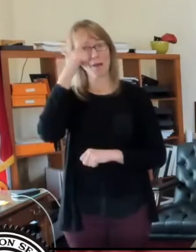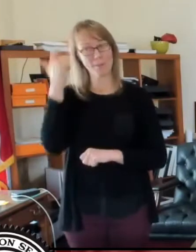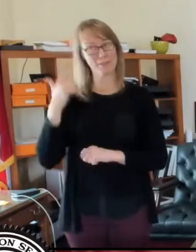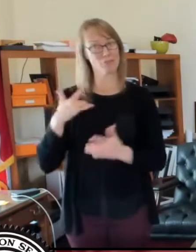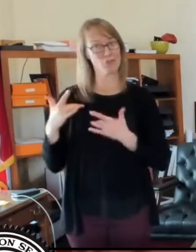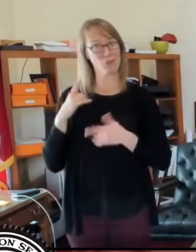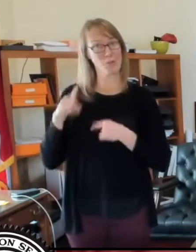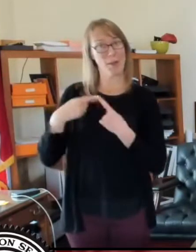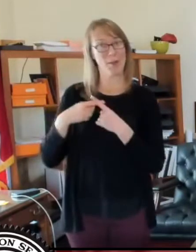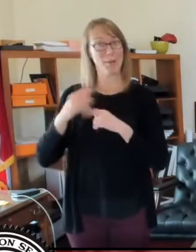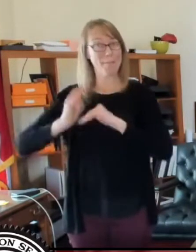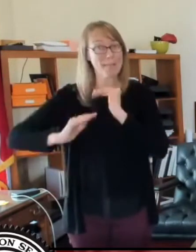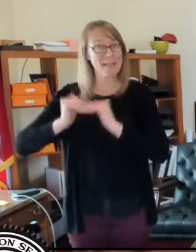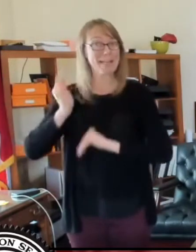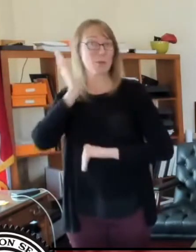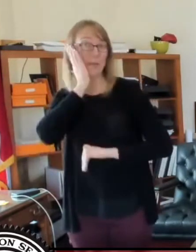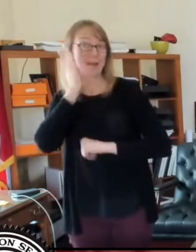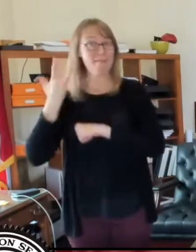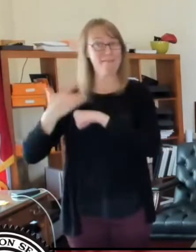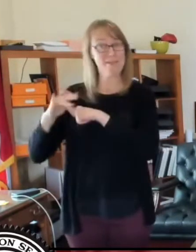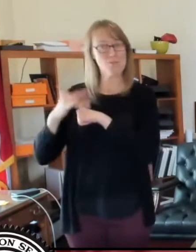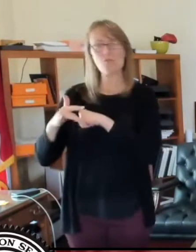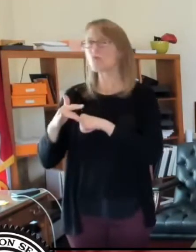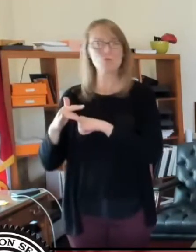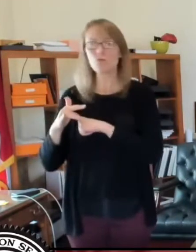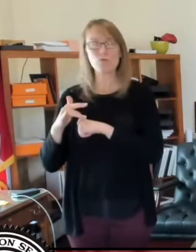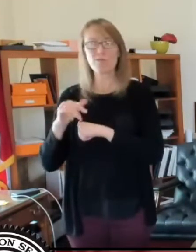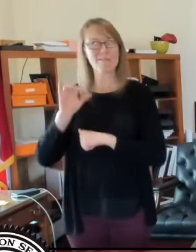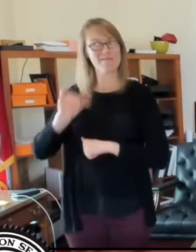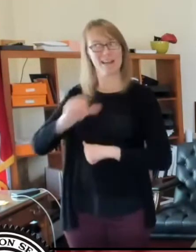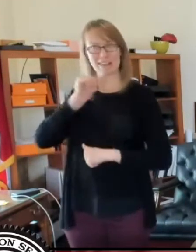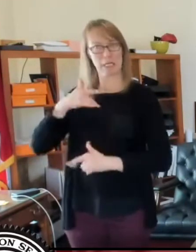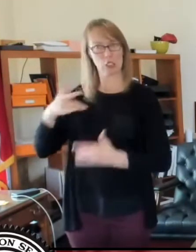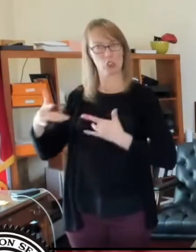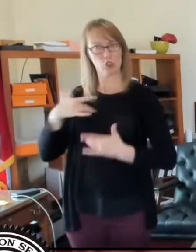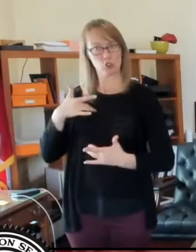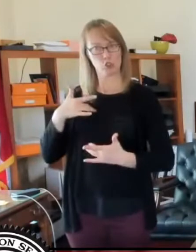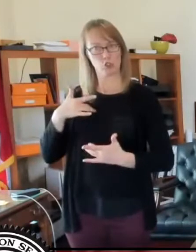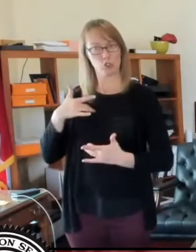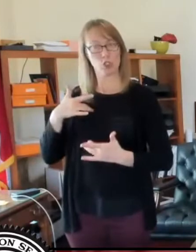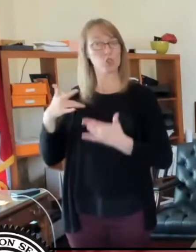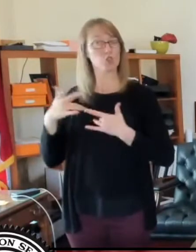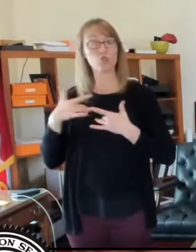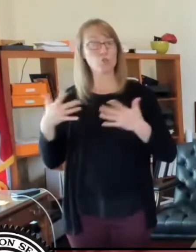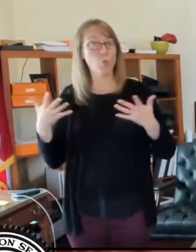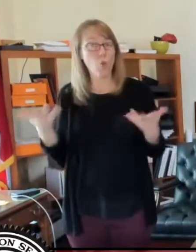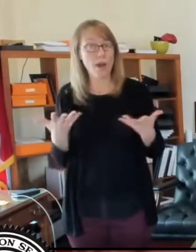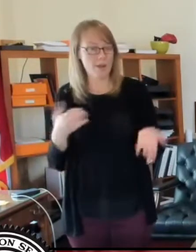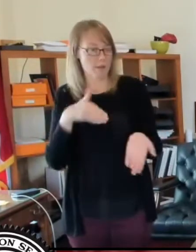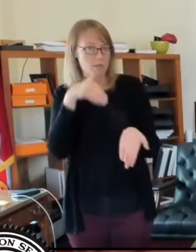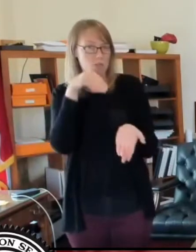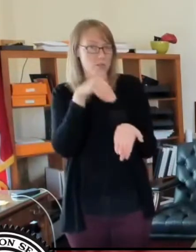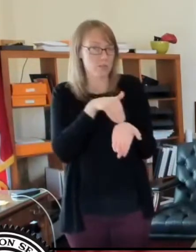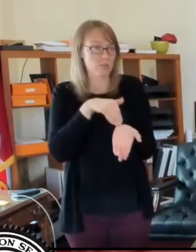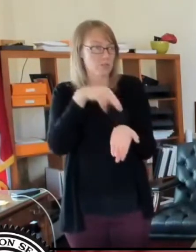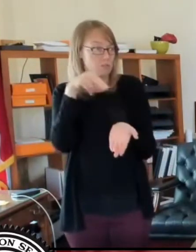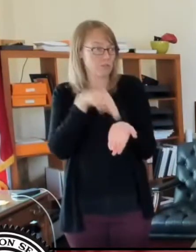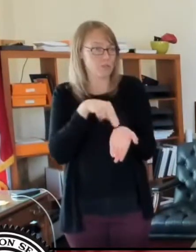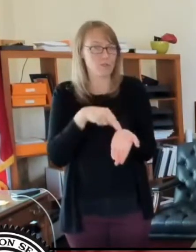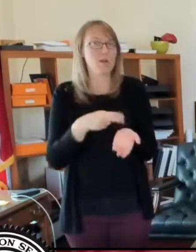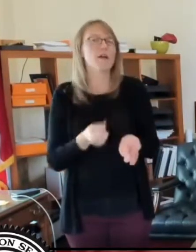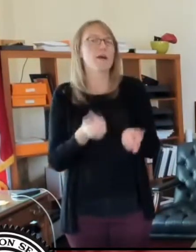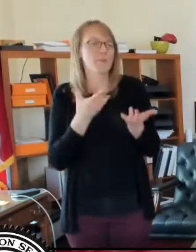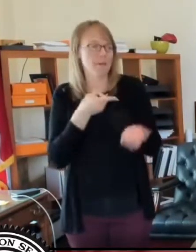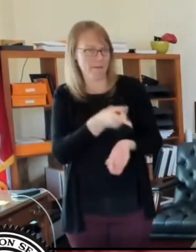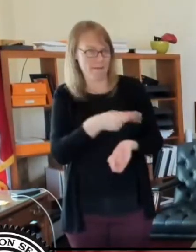about having enough doctors and nurses. And so if we built a field hospital, people have talked about, well, why not set